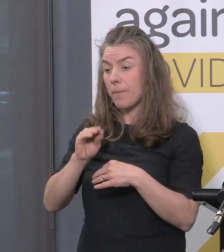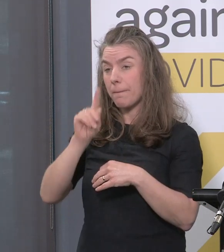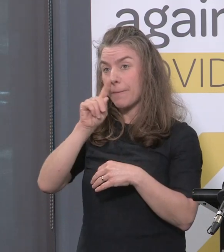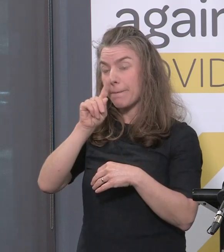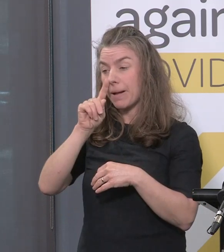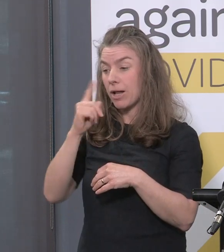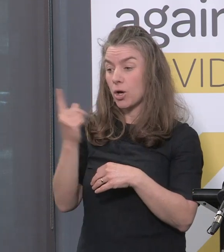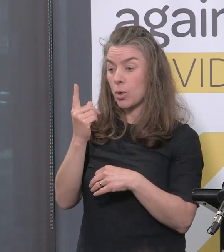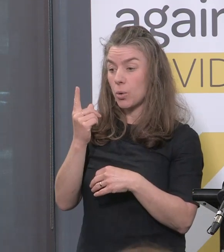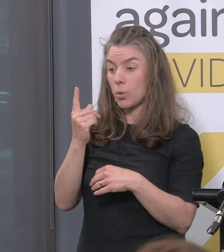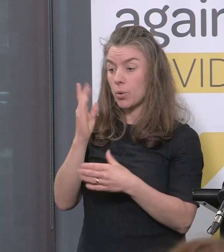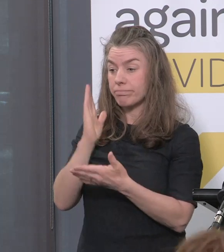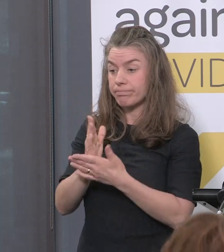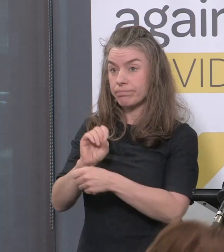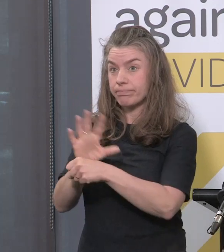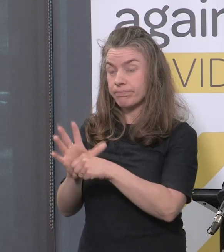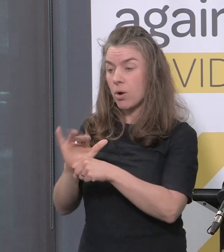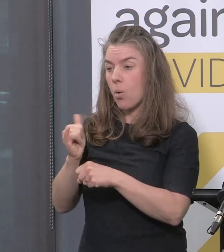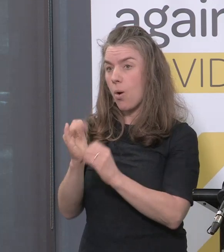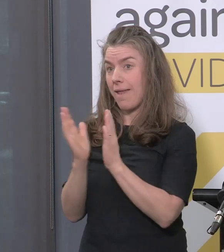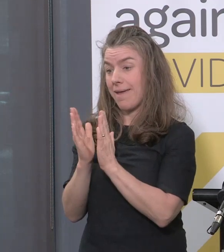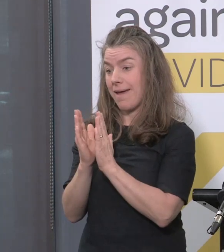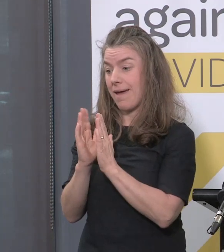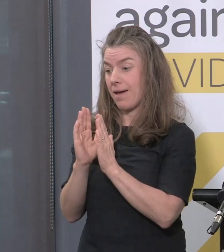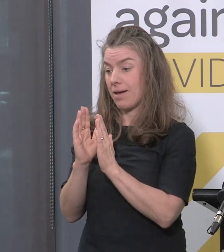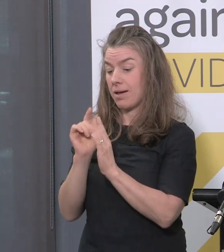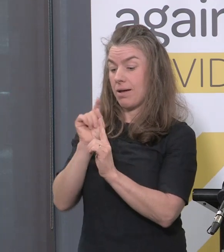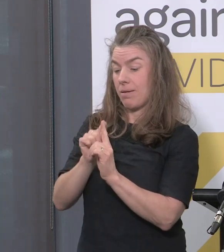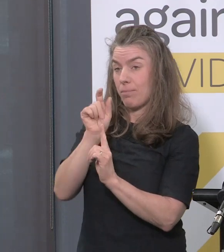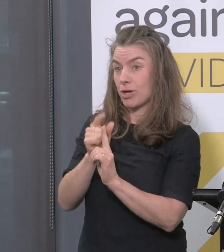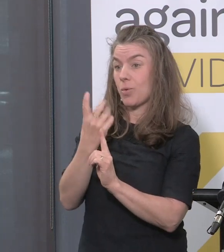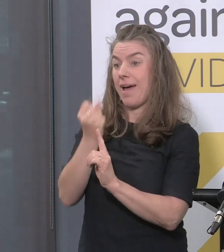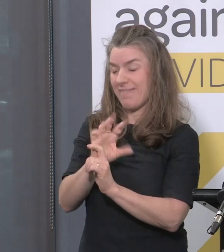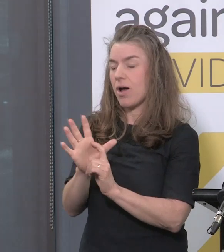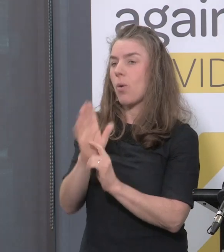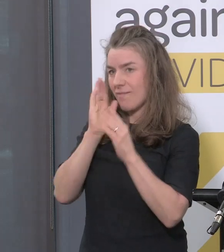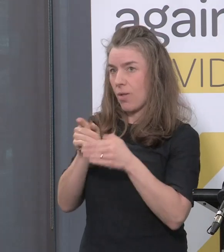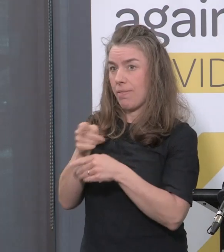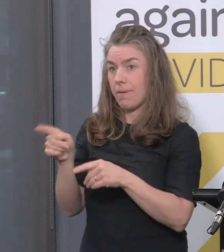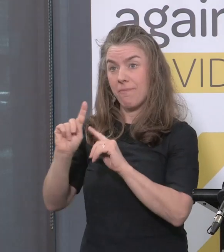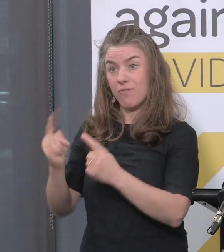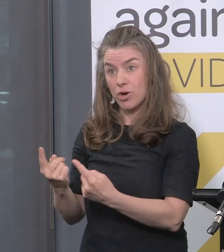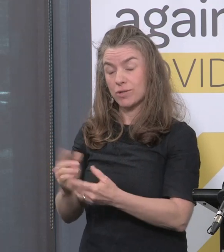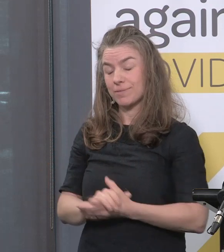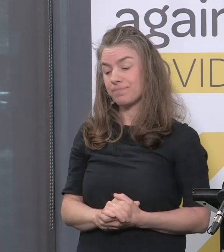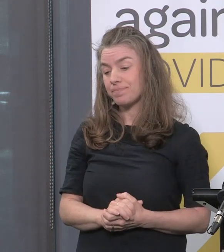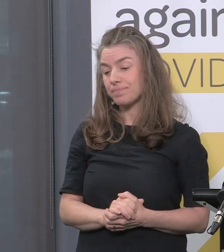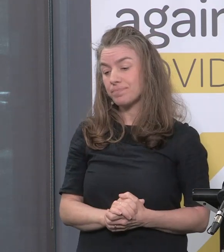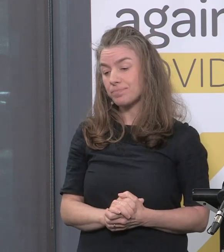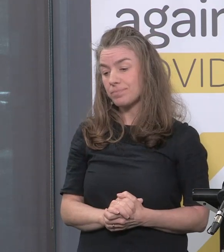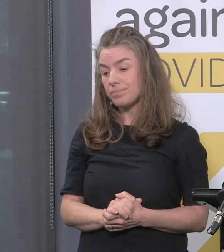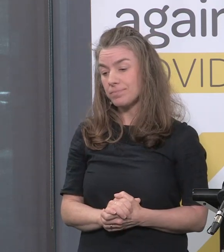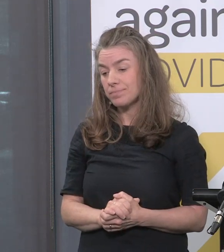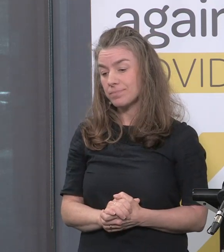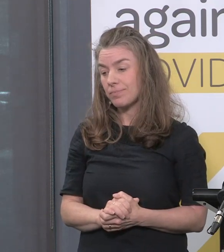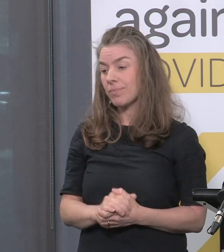are confirmed cases or contacts of confirmed cases. And this will also enable notifications of reported